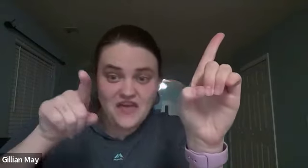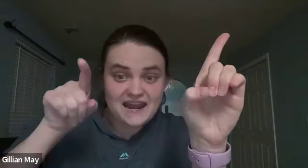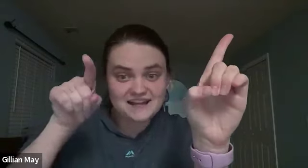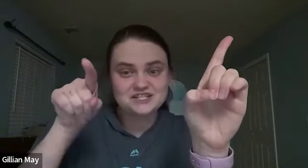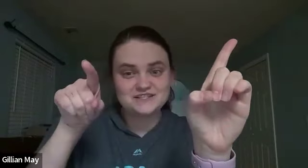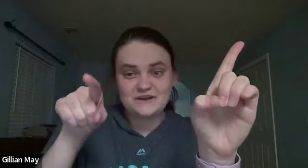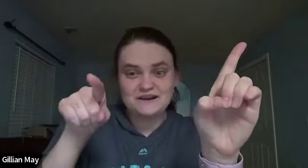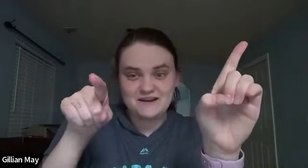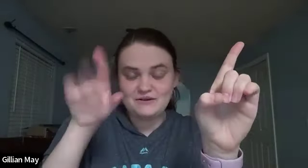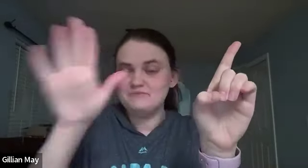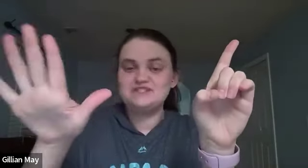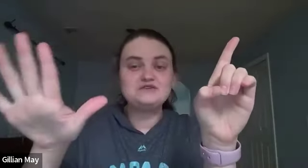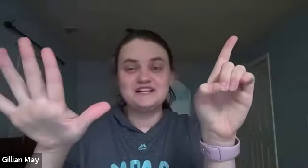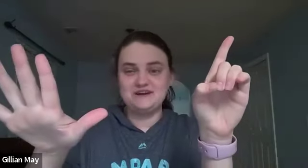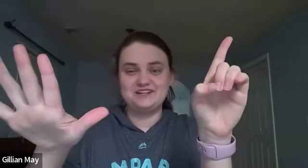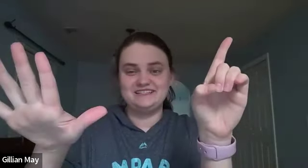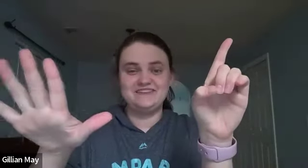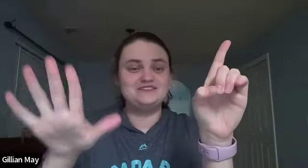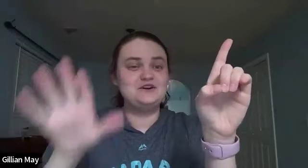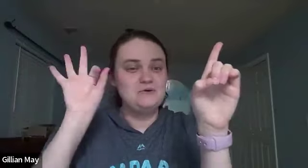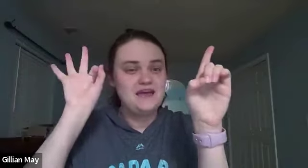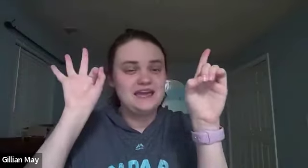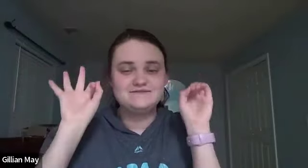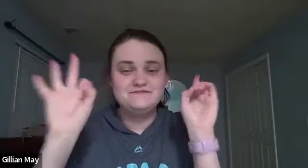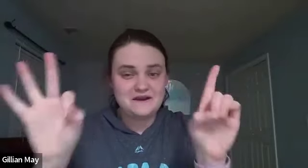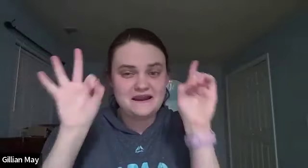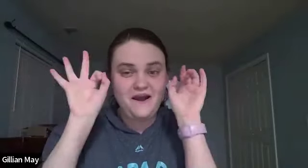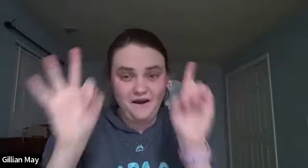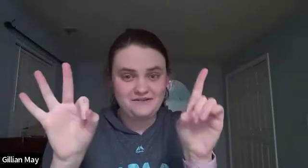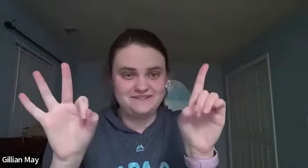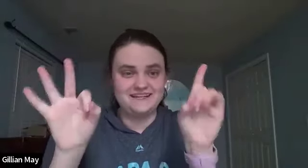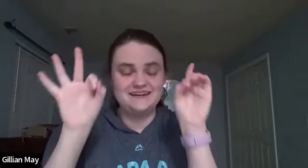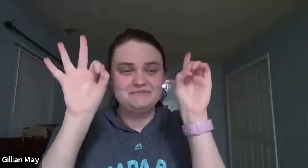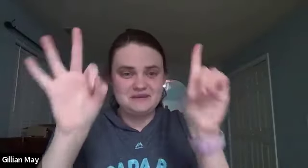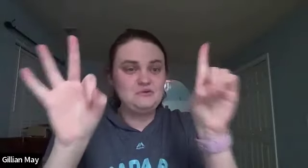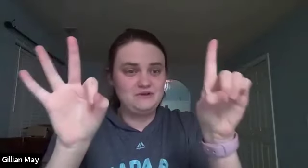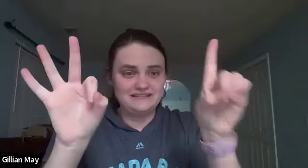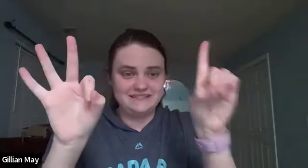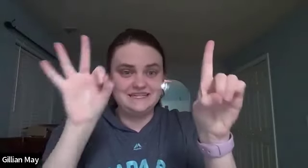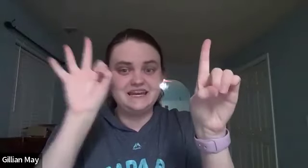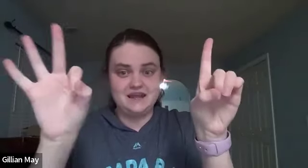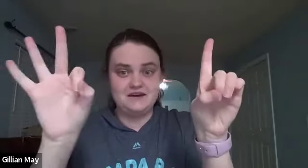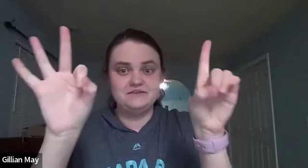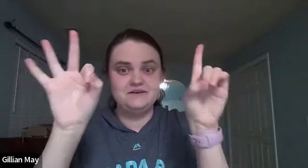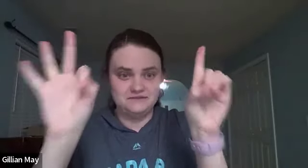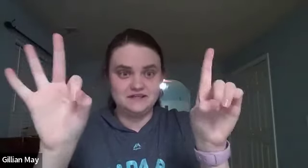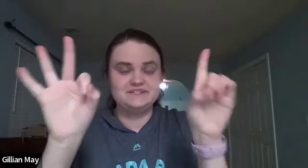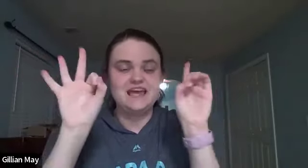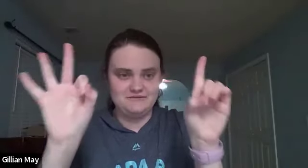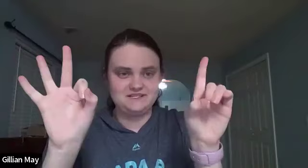That actually is I'm so glad you actually did that. So it is very often people will get D and F flipped every single